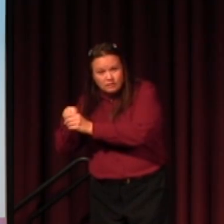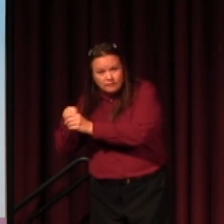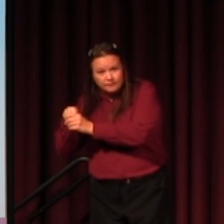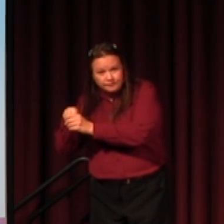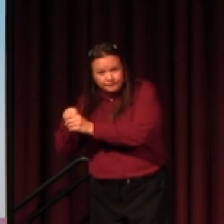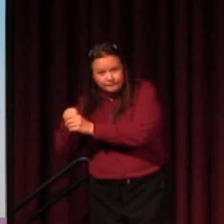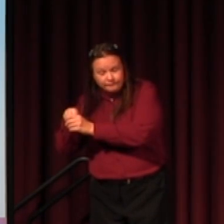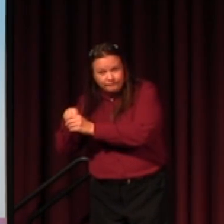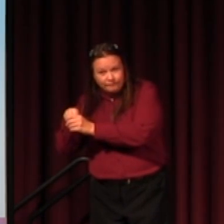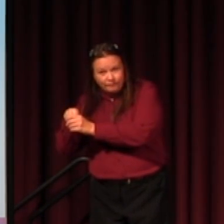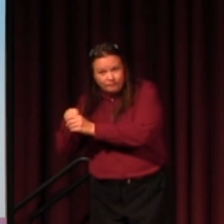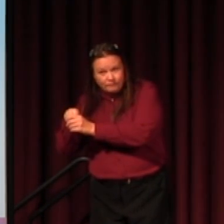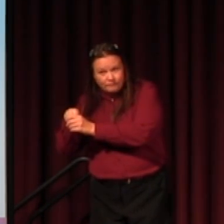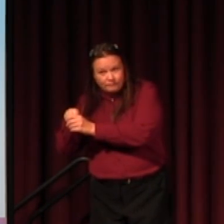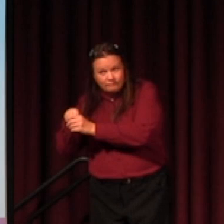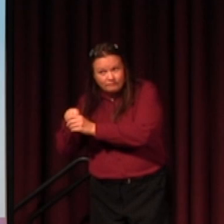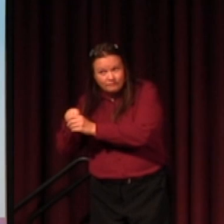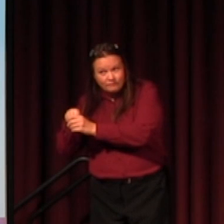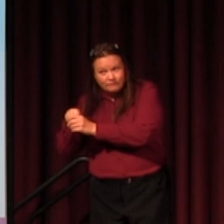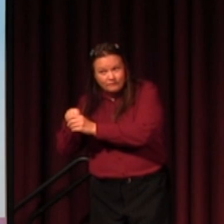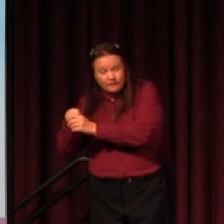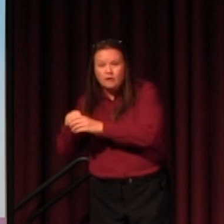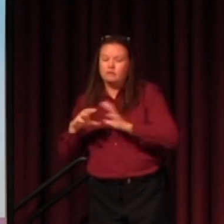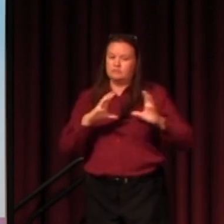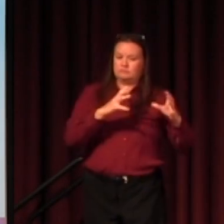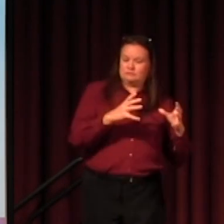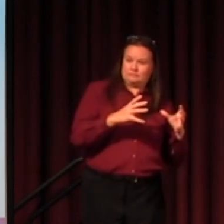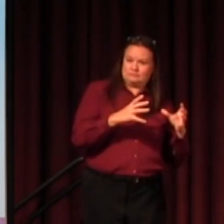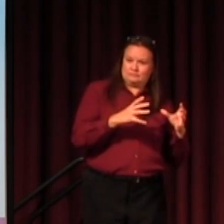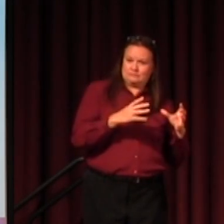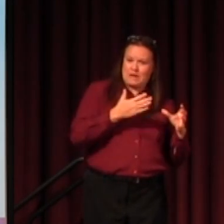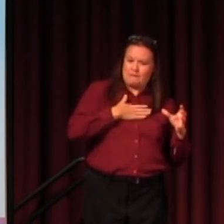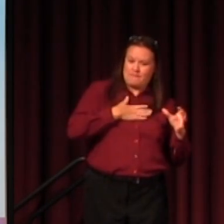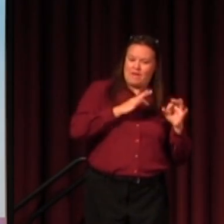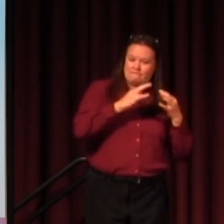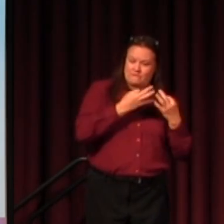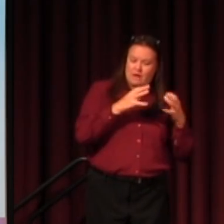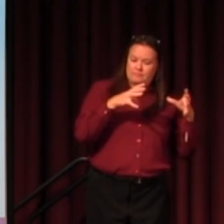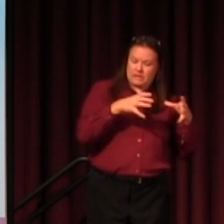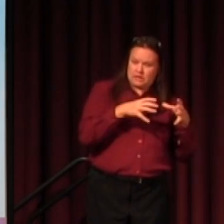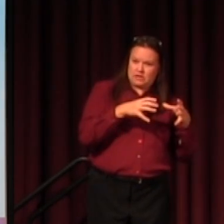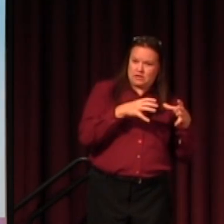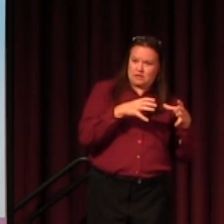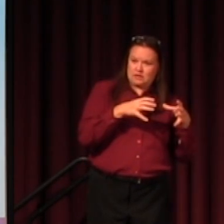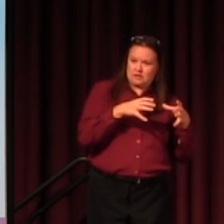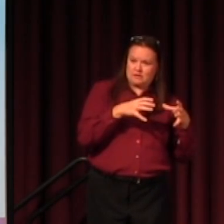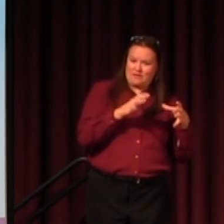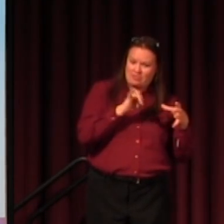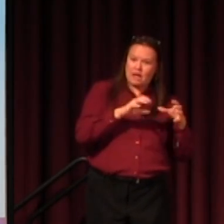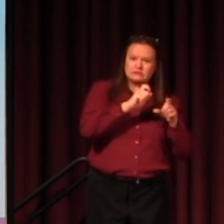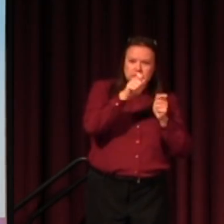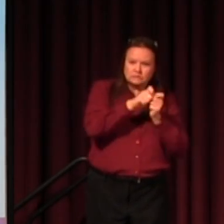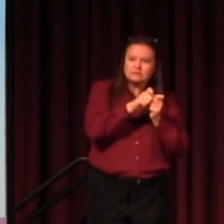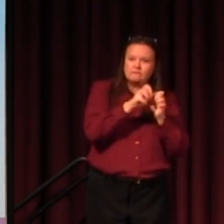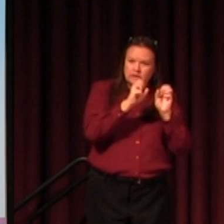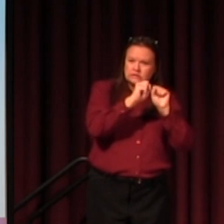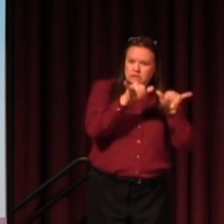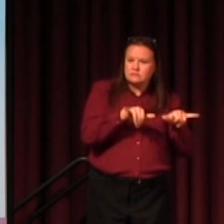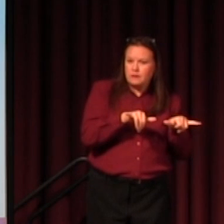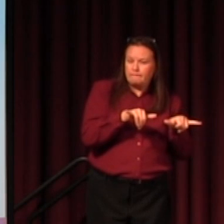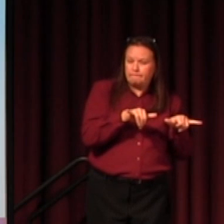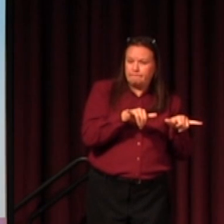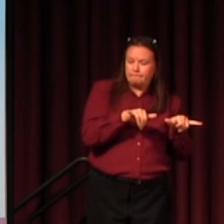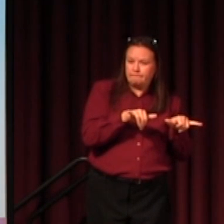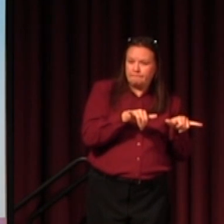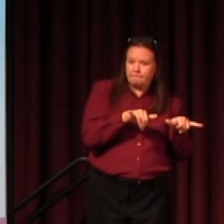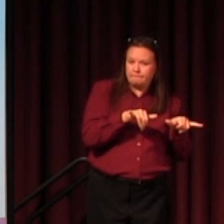The people who were a part of the Whitfield's nuclear family, like, that's a very specific system we can talk about.